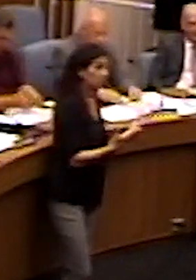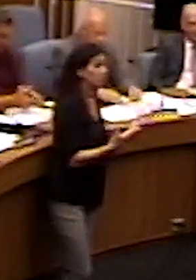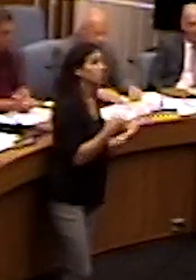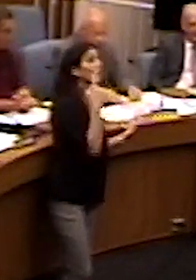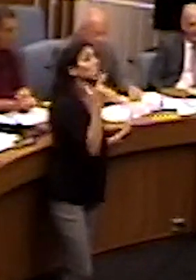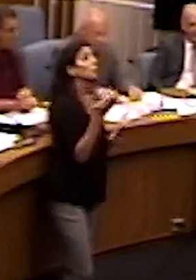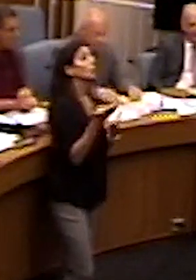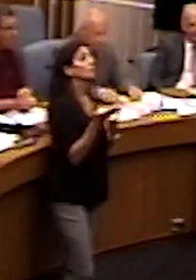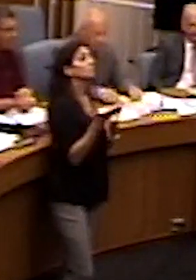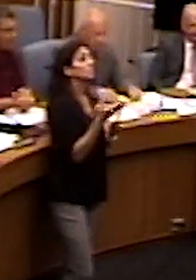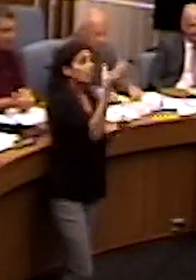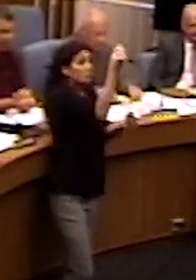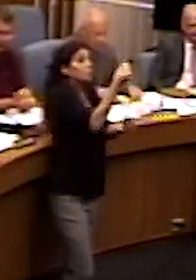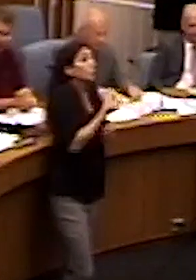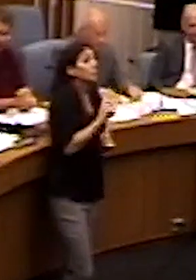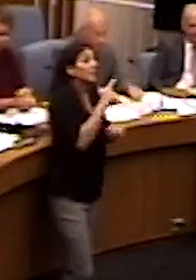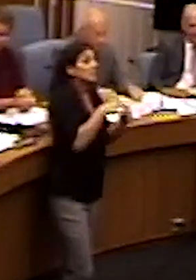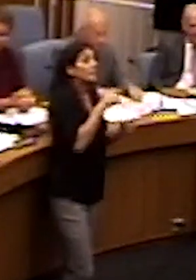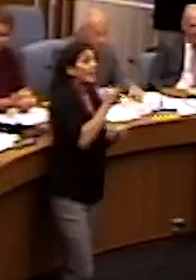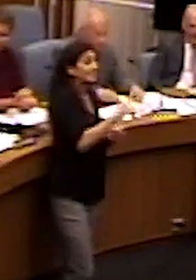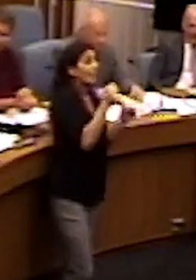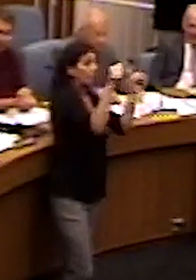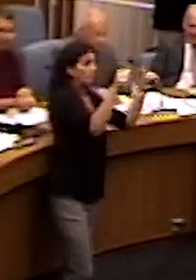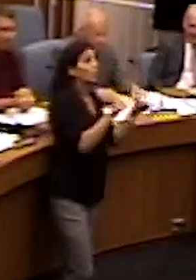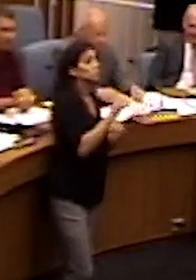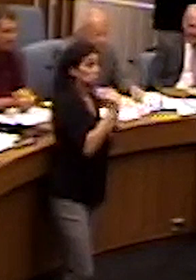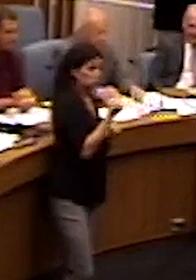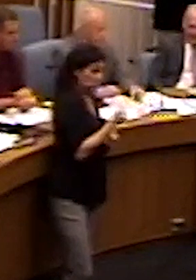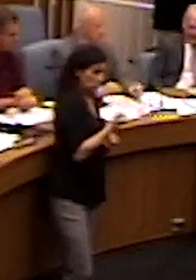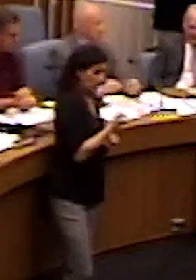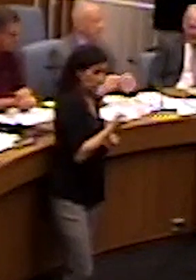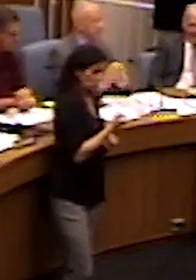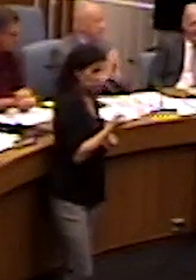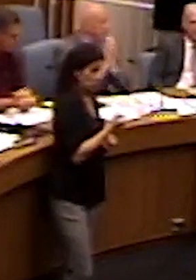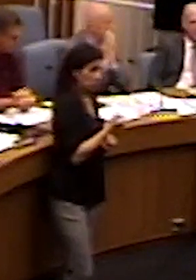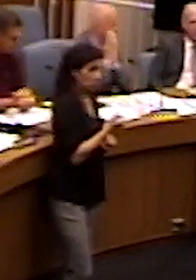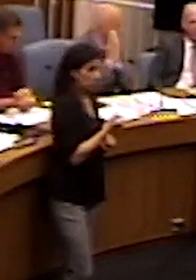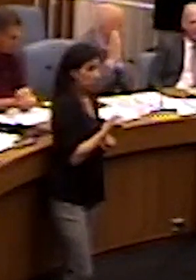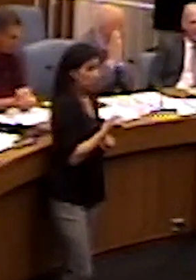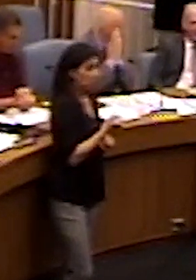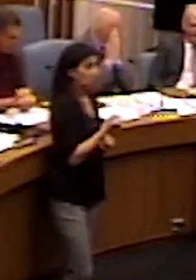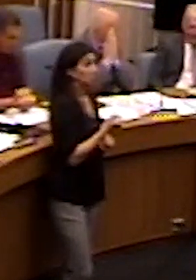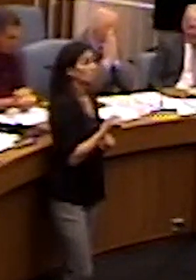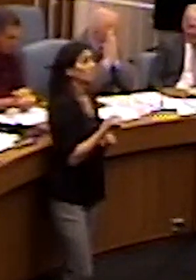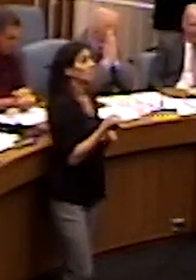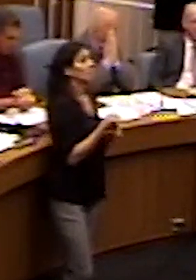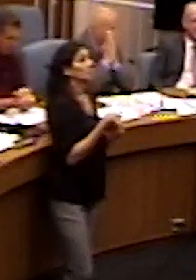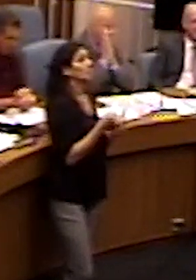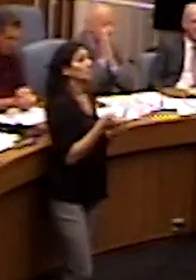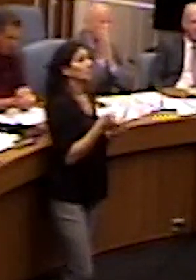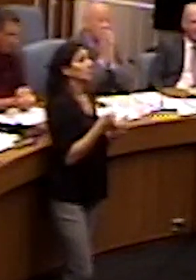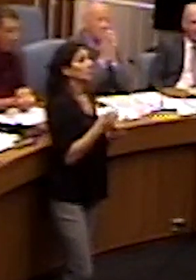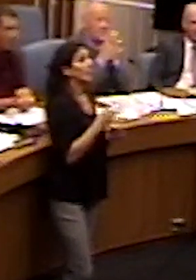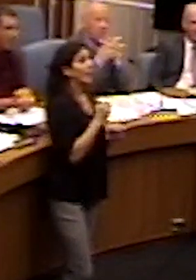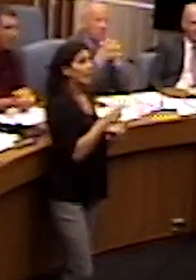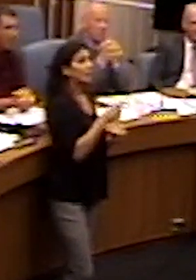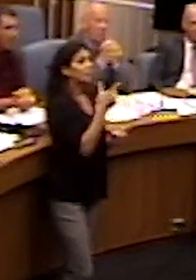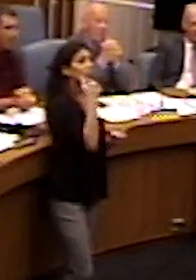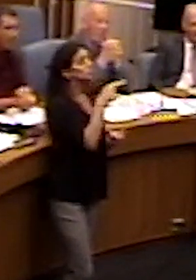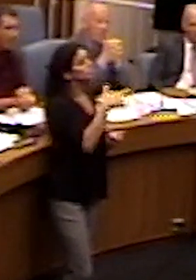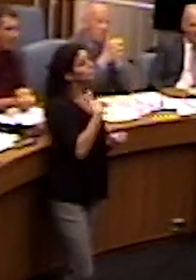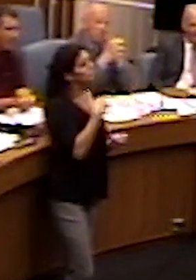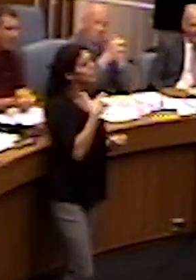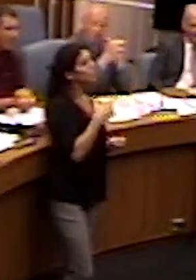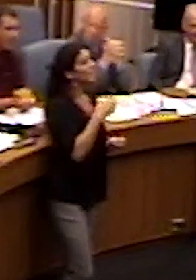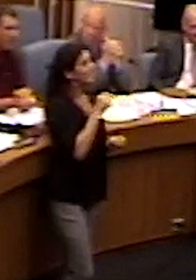bringing this to our attention. Yes, there he's going. Perfect. And I guess you would believe in if you don't succeed the first time you